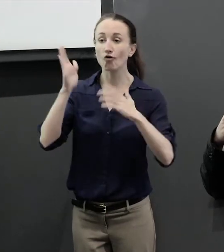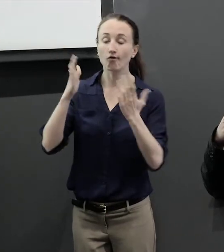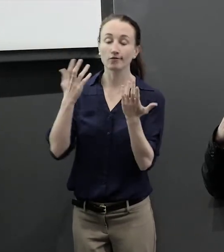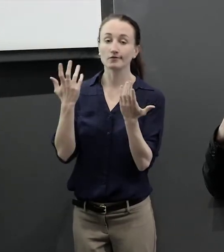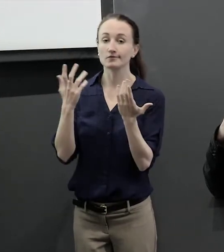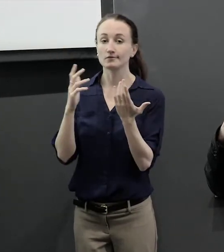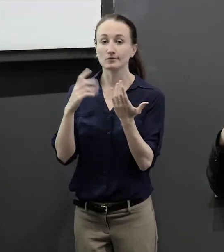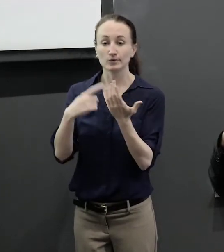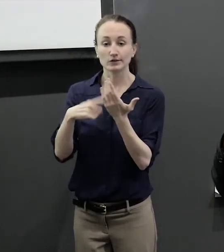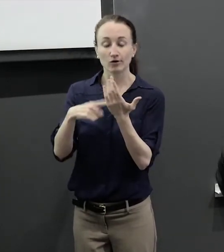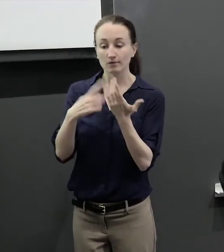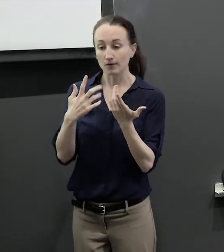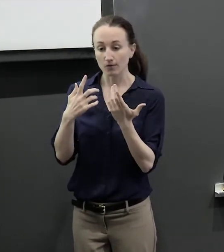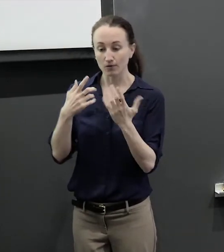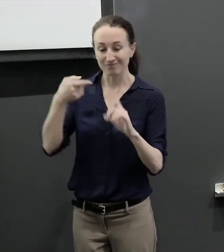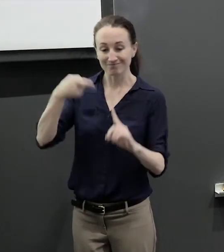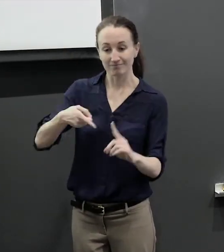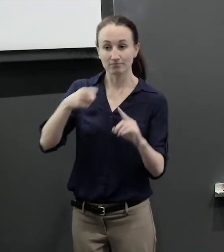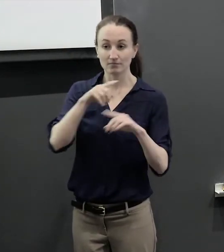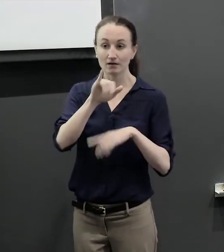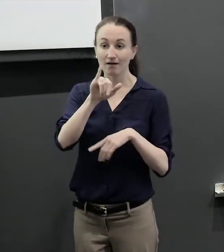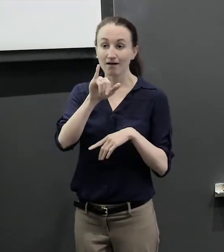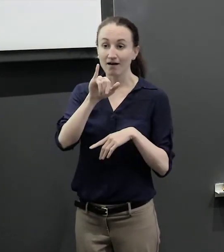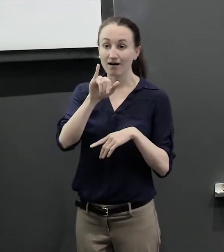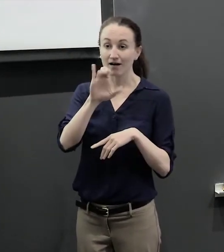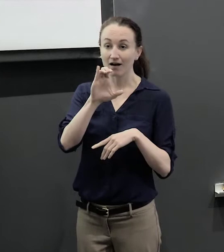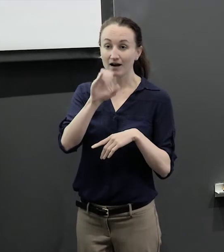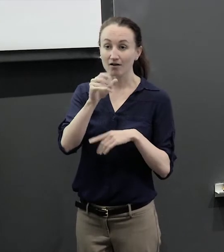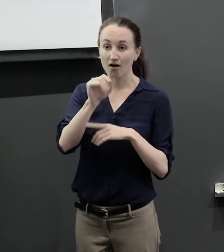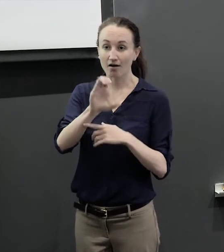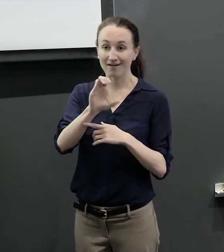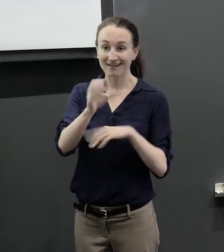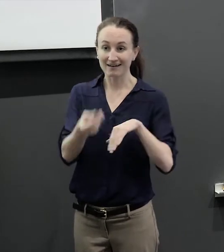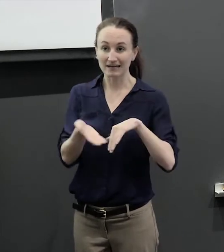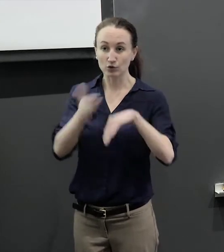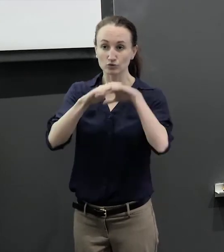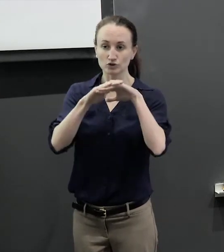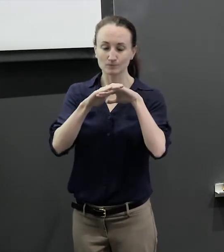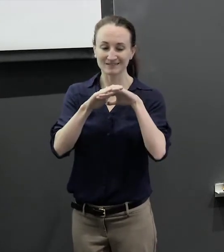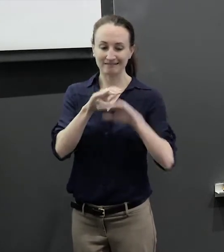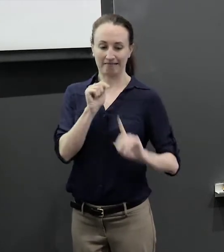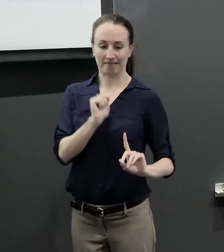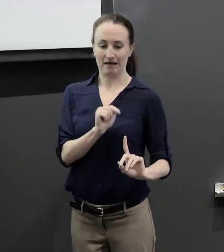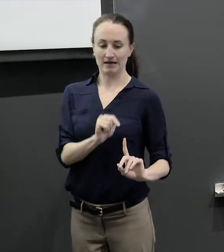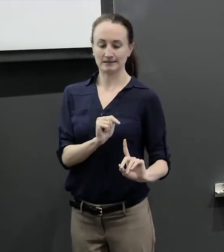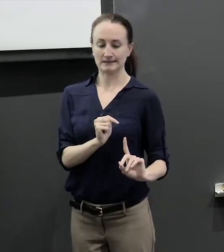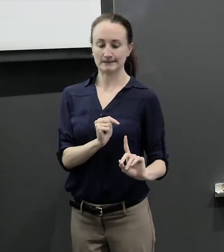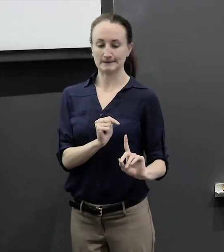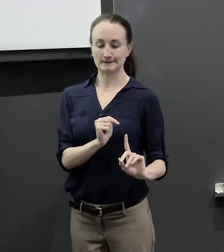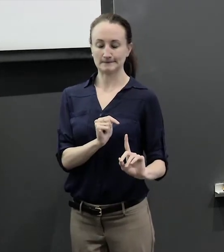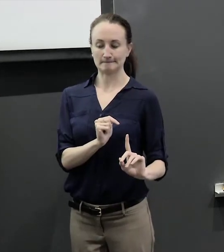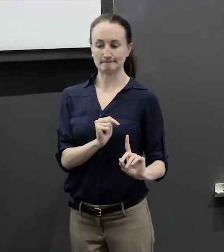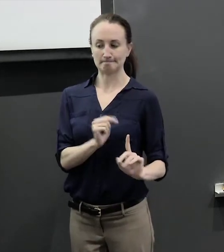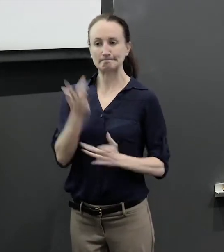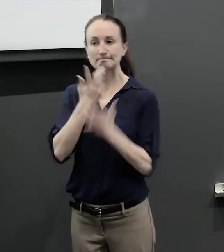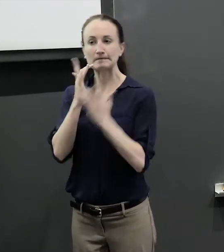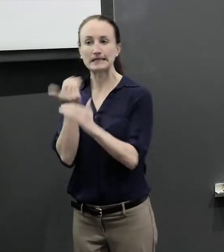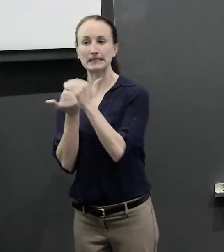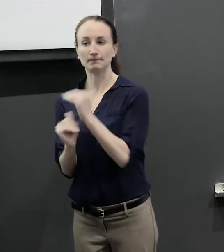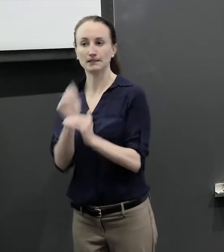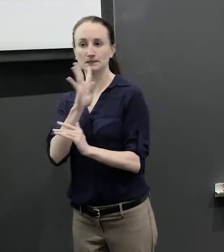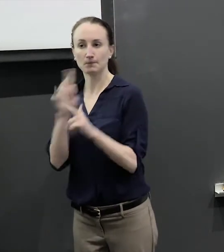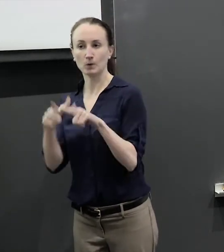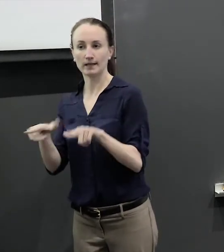which was iconic enrichments, that's very limited in spoken language for